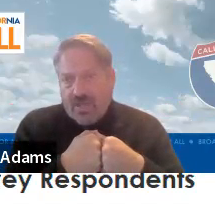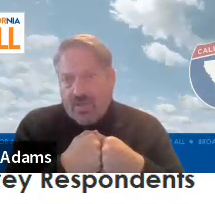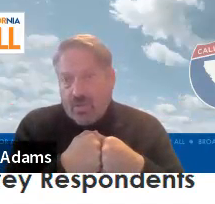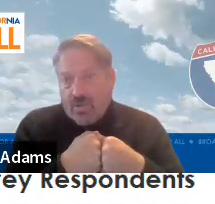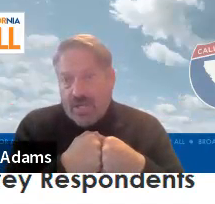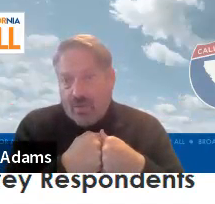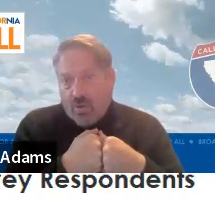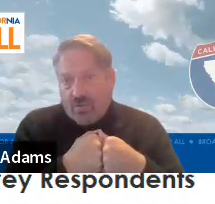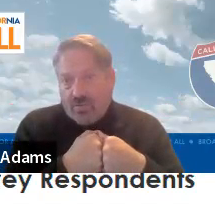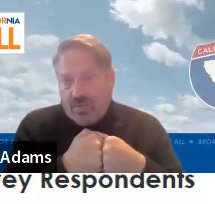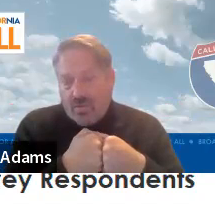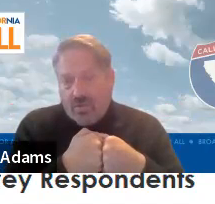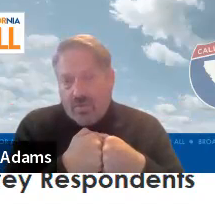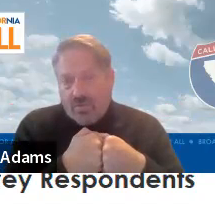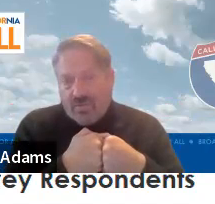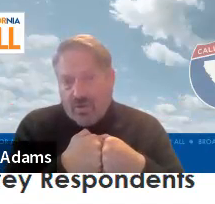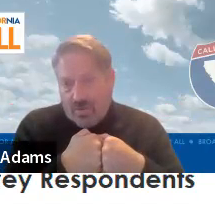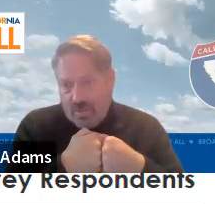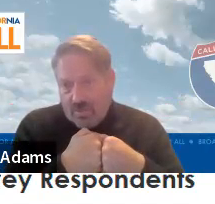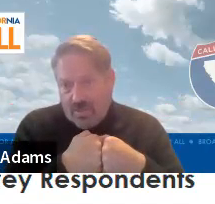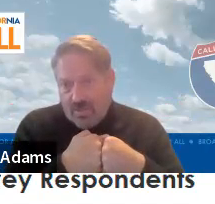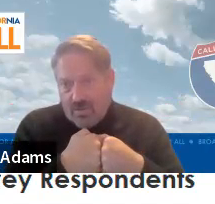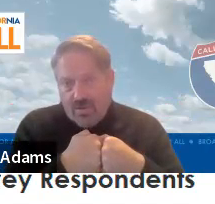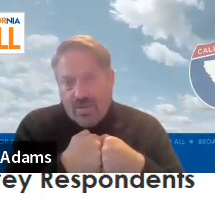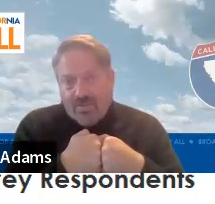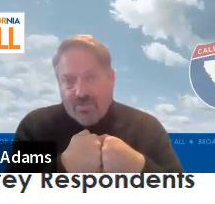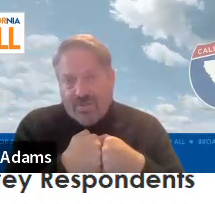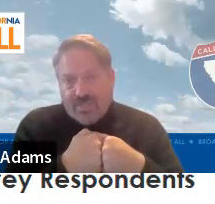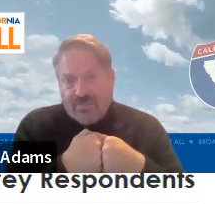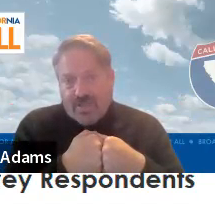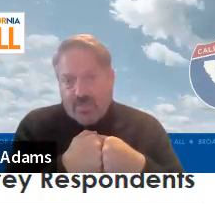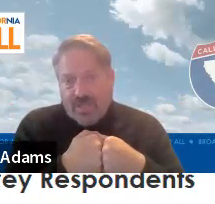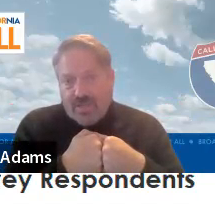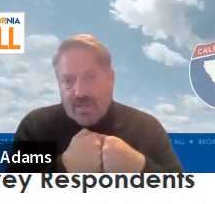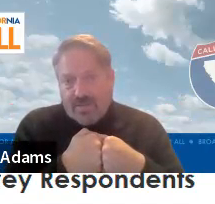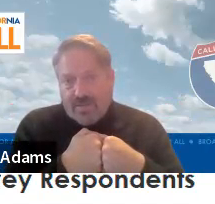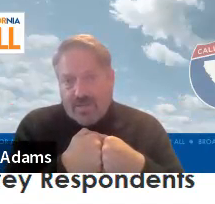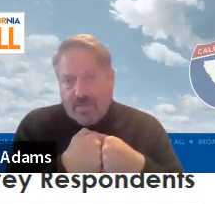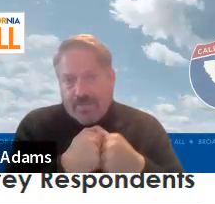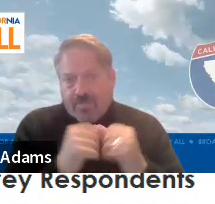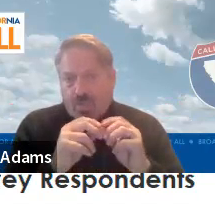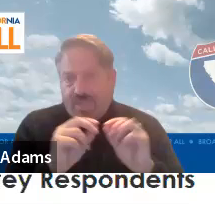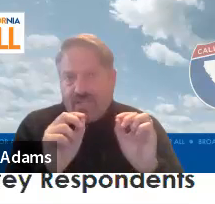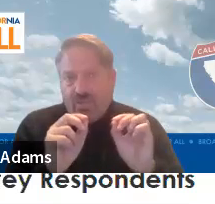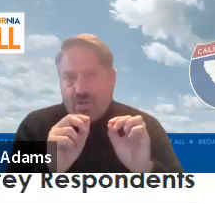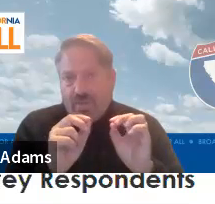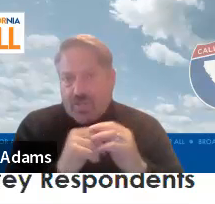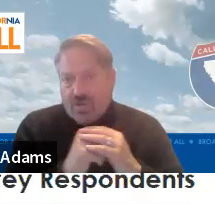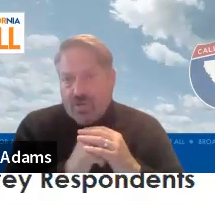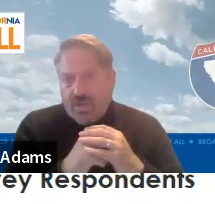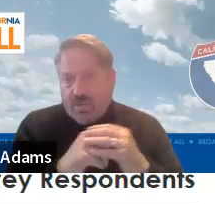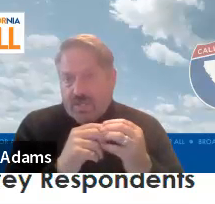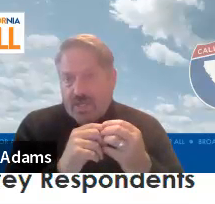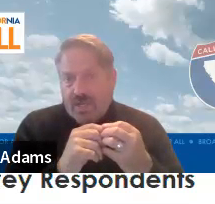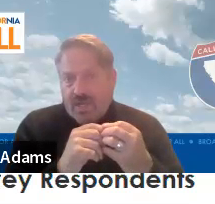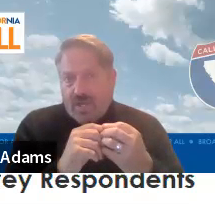this through your networks to the members of your community, your friends and family. And one thing I do want to make sure